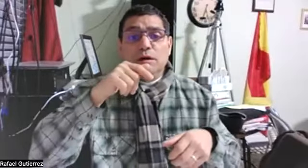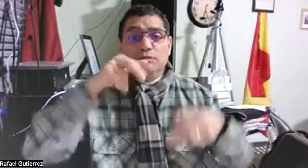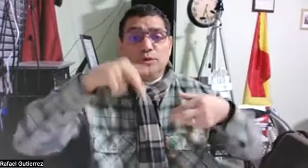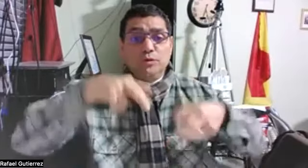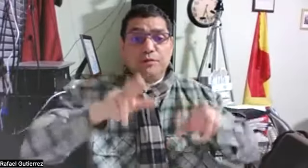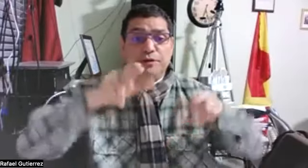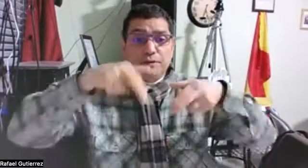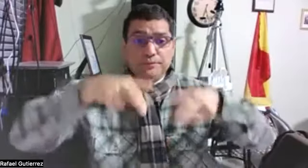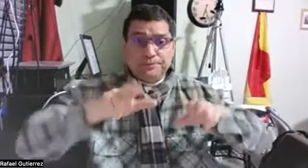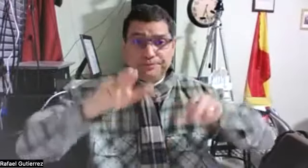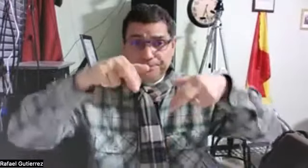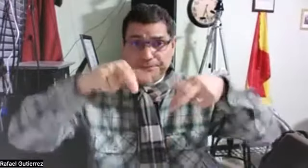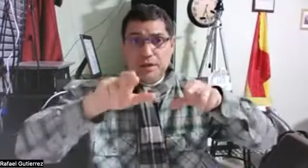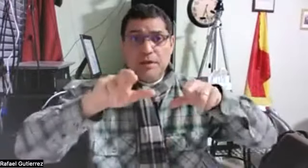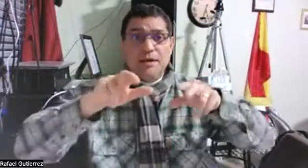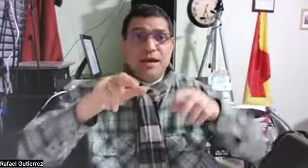the river has a